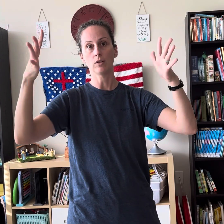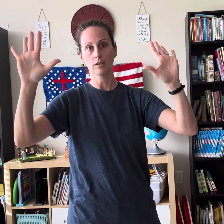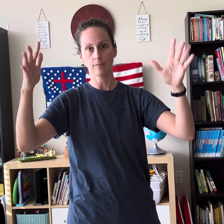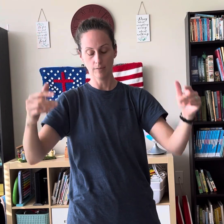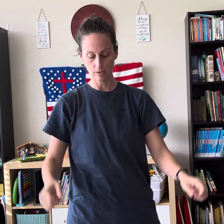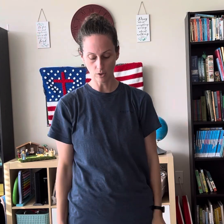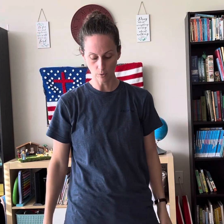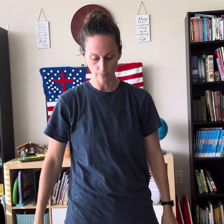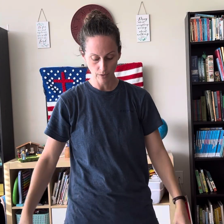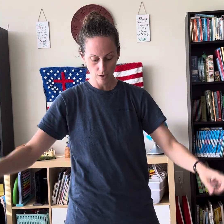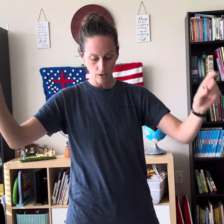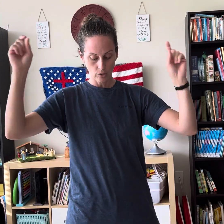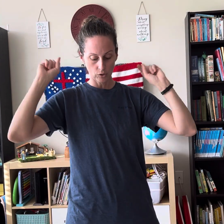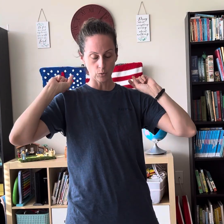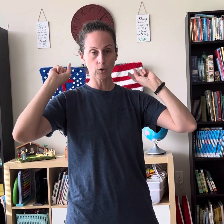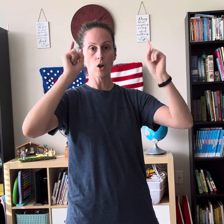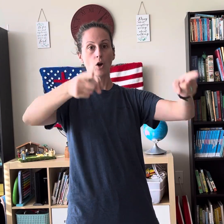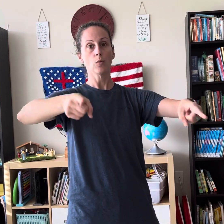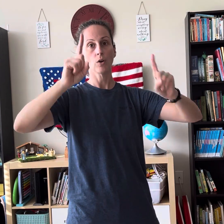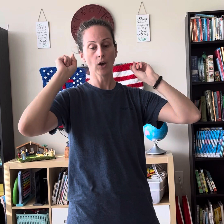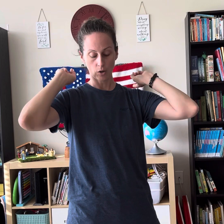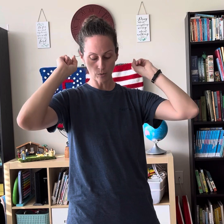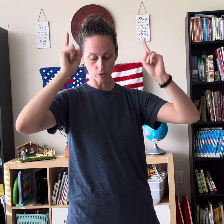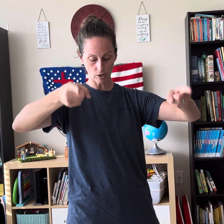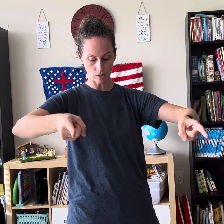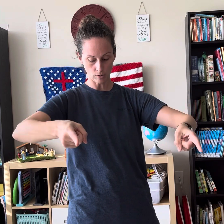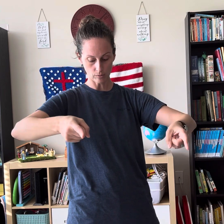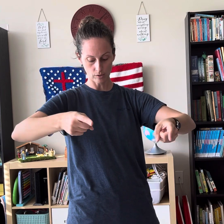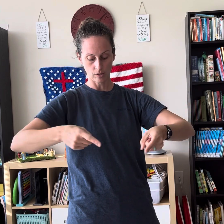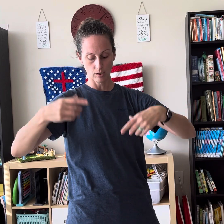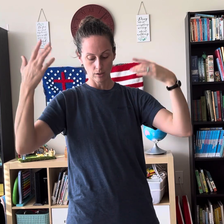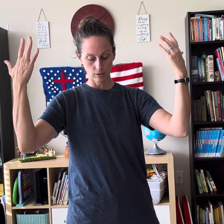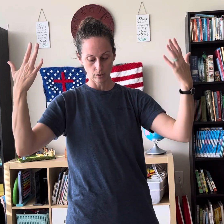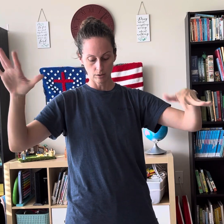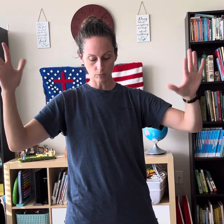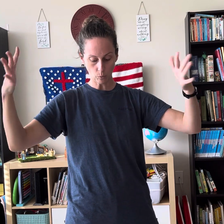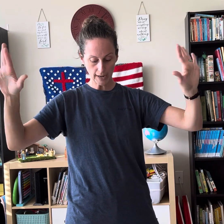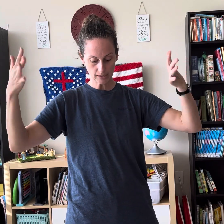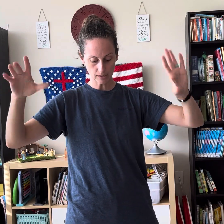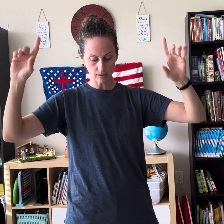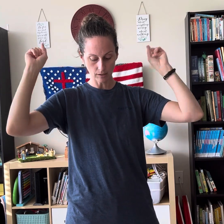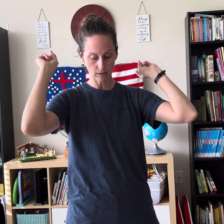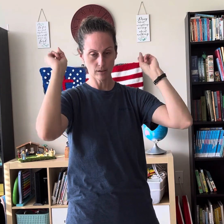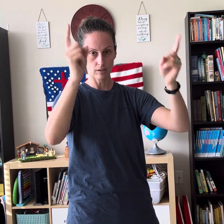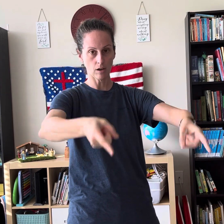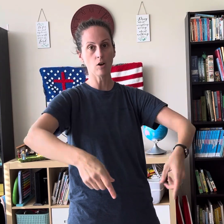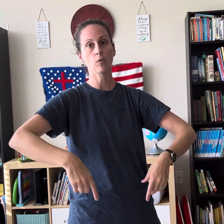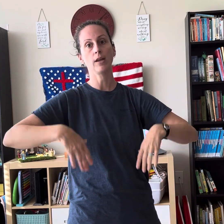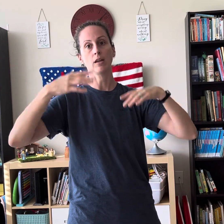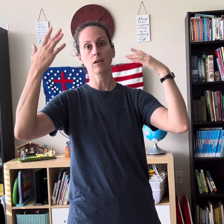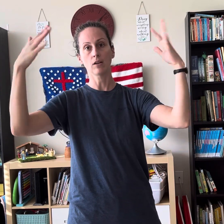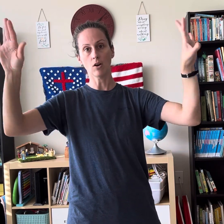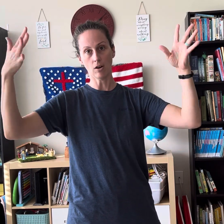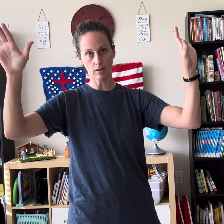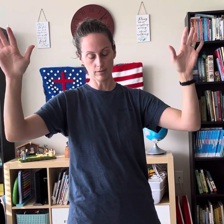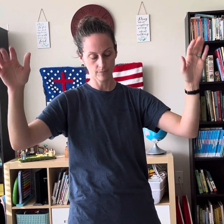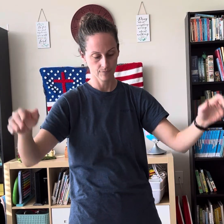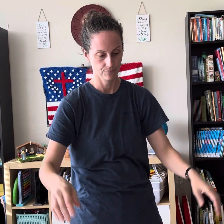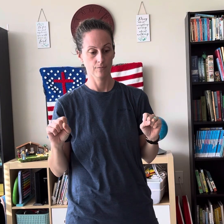done. So to go, go, goes. Went, going, gone.